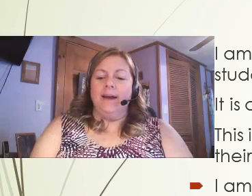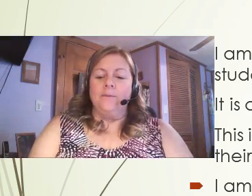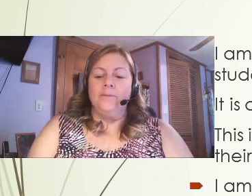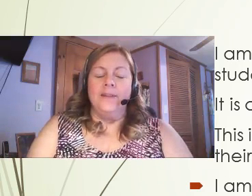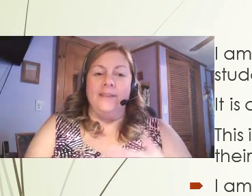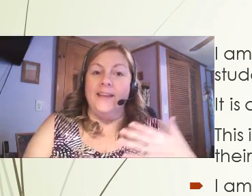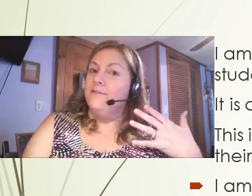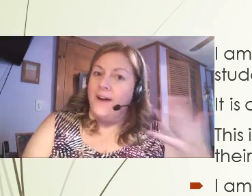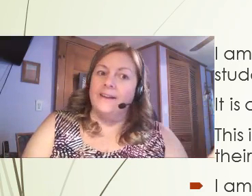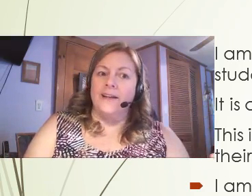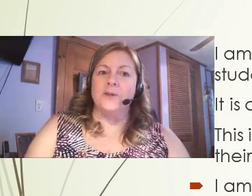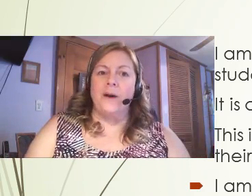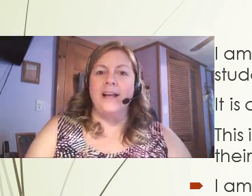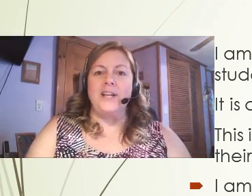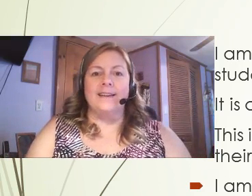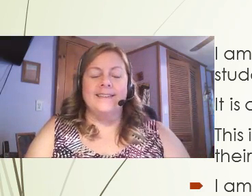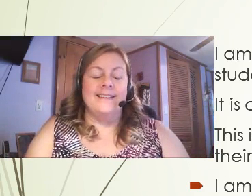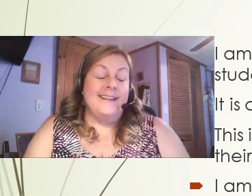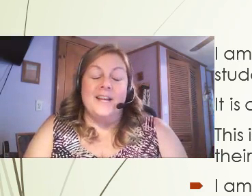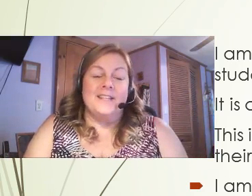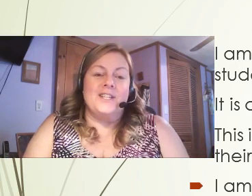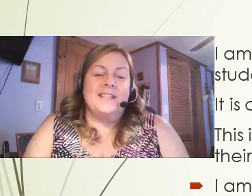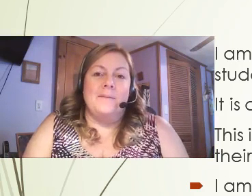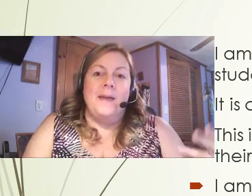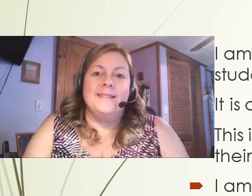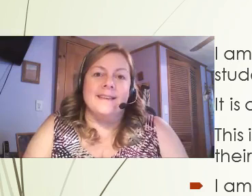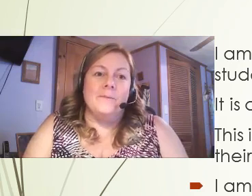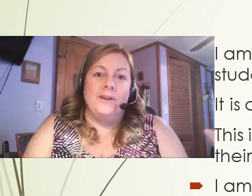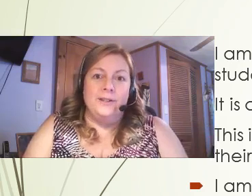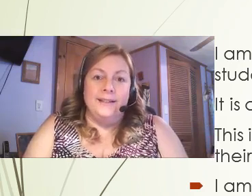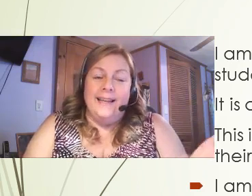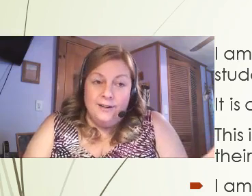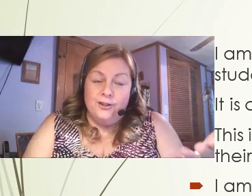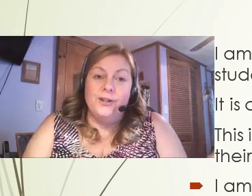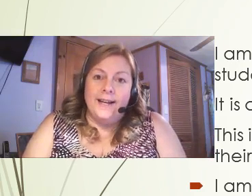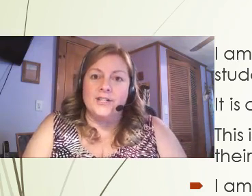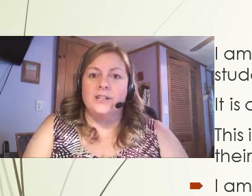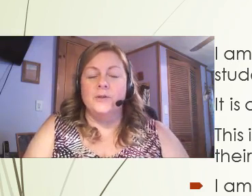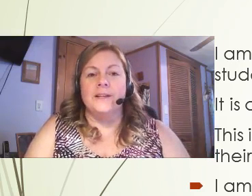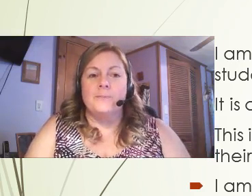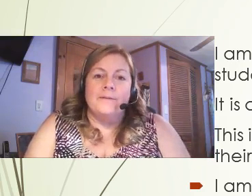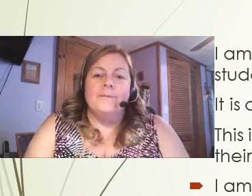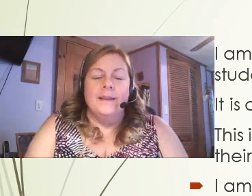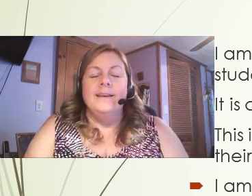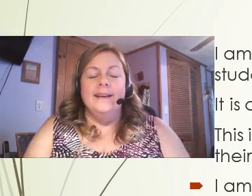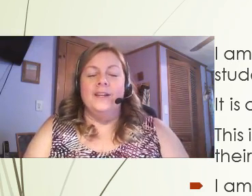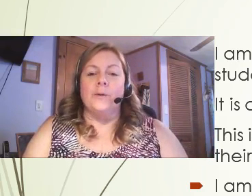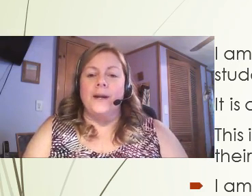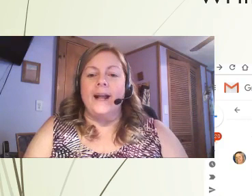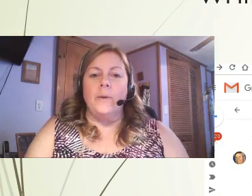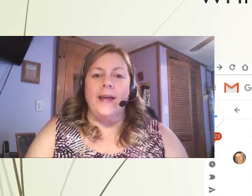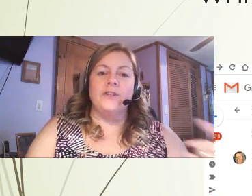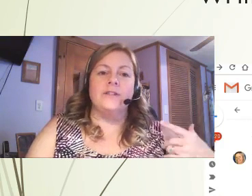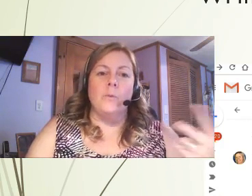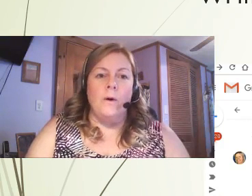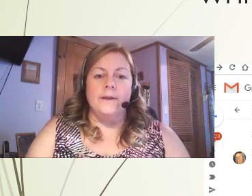back, and then they could finalize their project. It's just amazing that we could actually do this, but you know, right